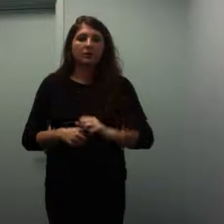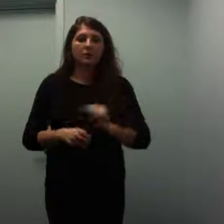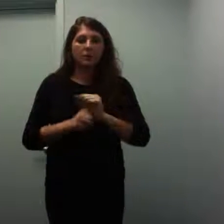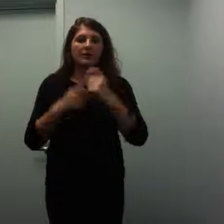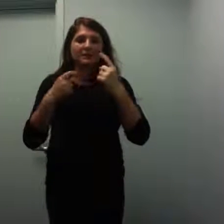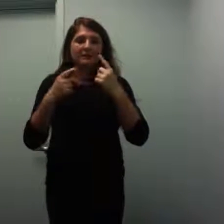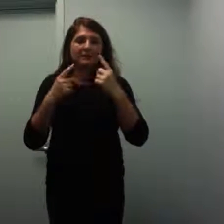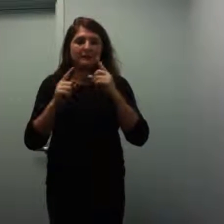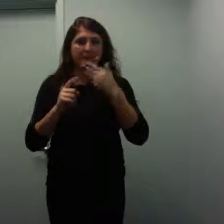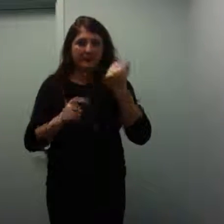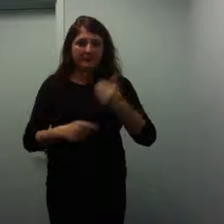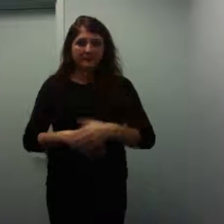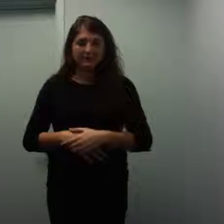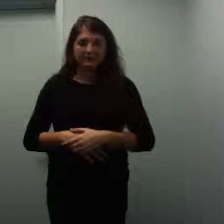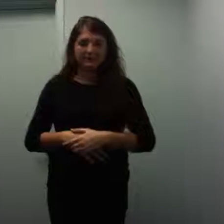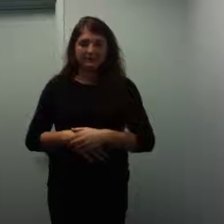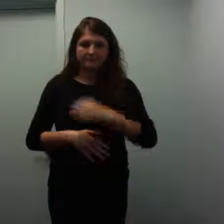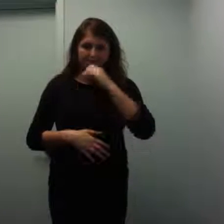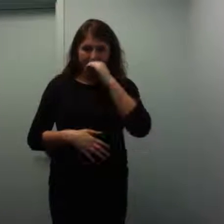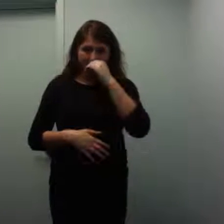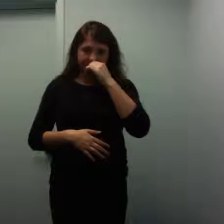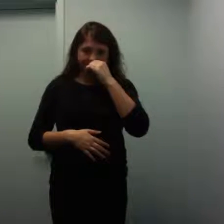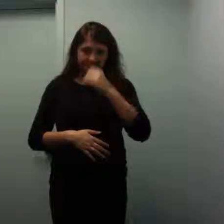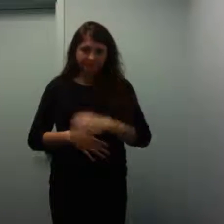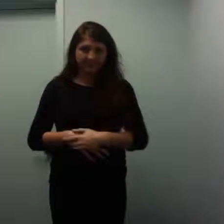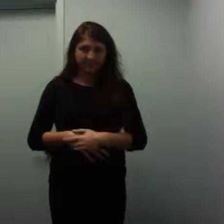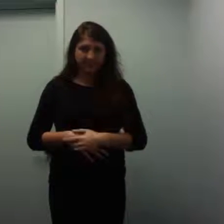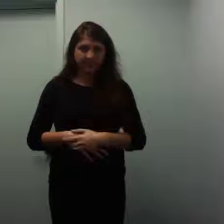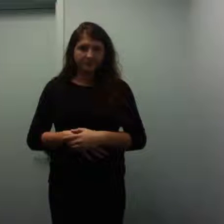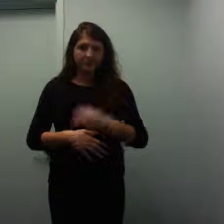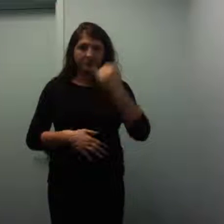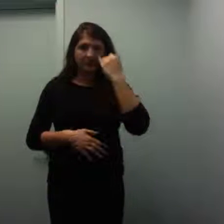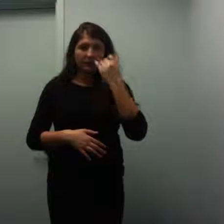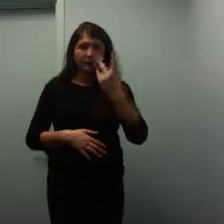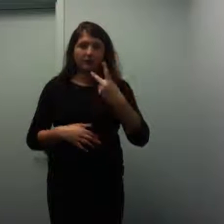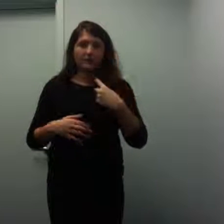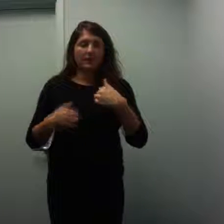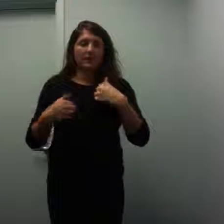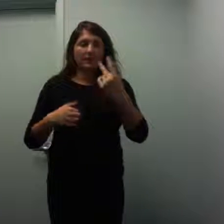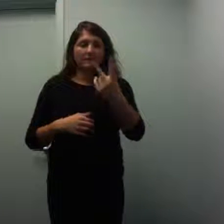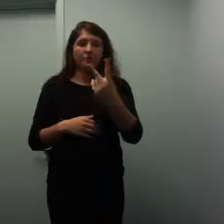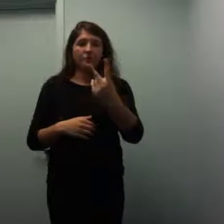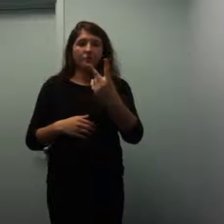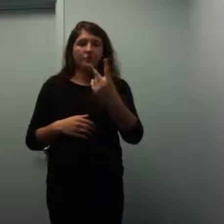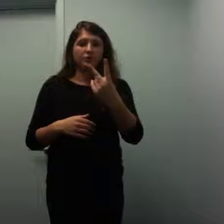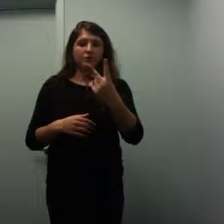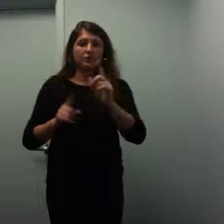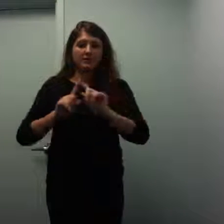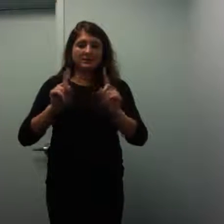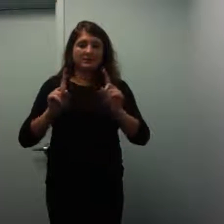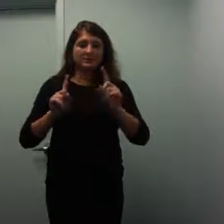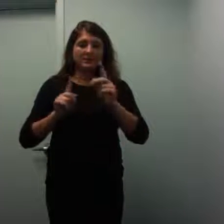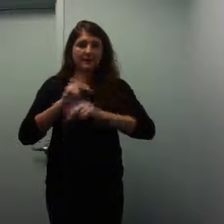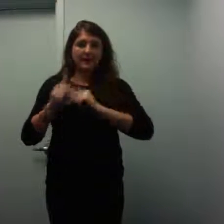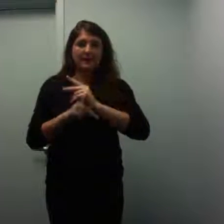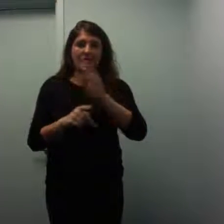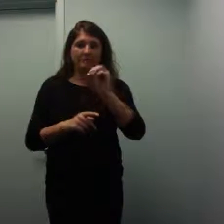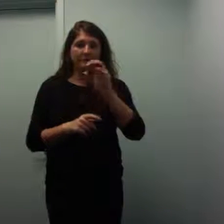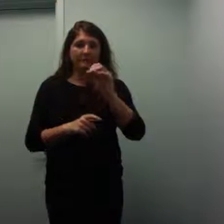If you take two sets of water molecules, one moving very slow, one moving very quickly, the